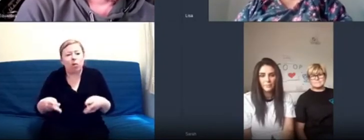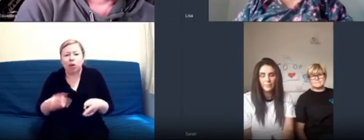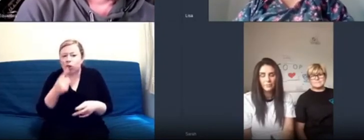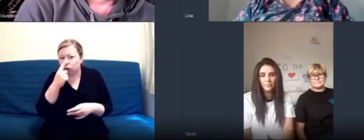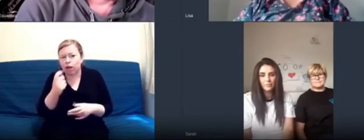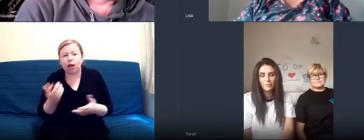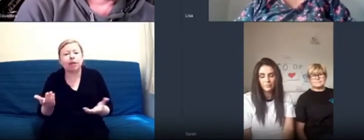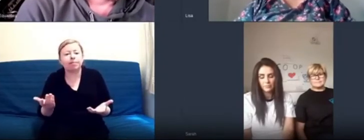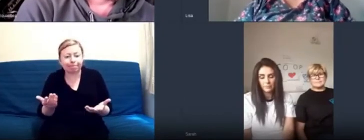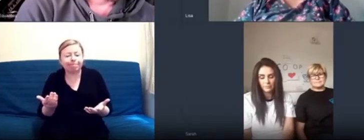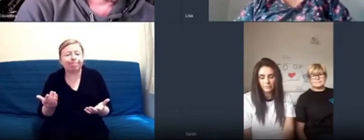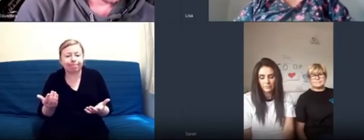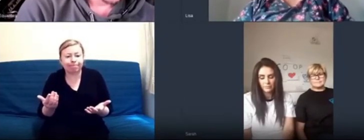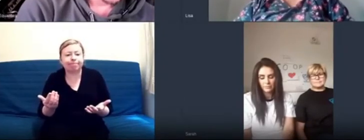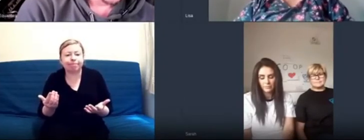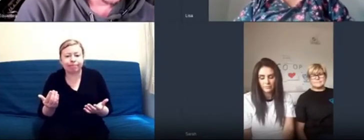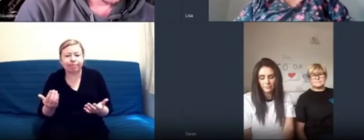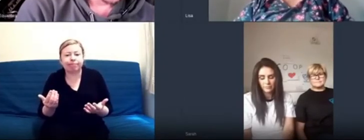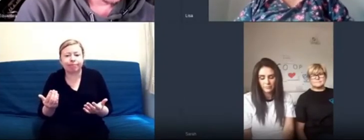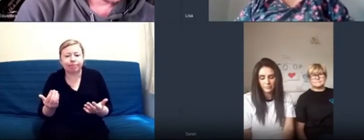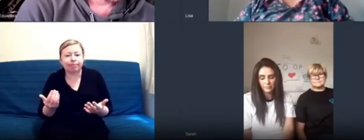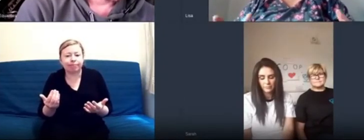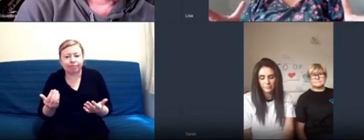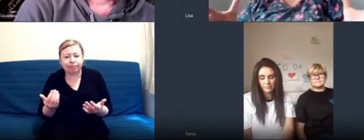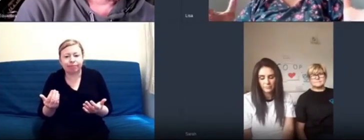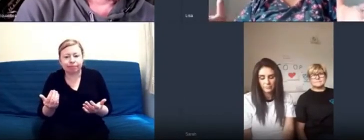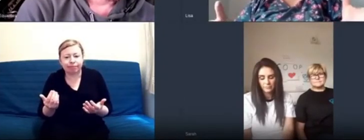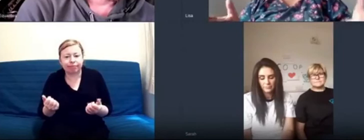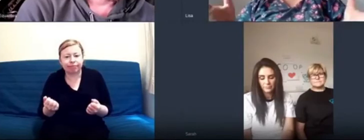people, you know. So you're